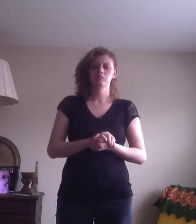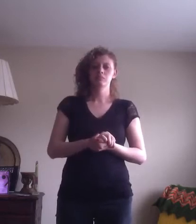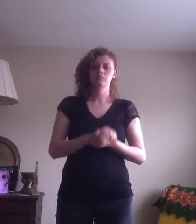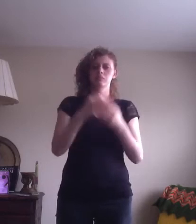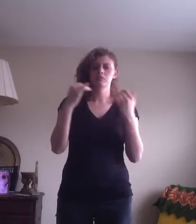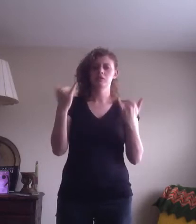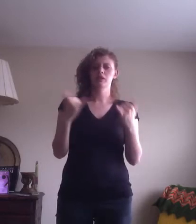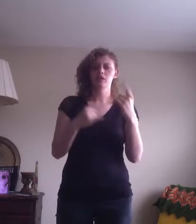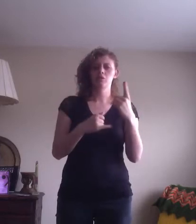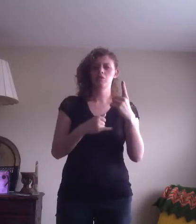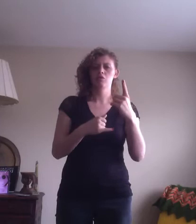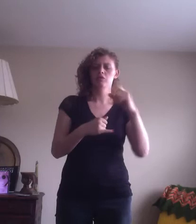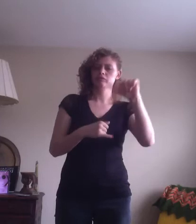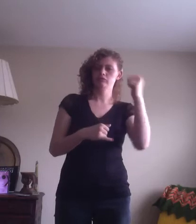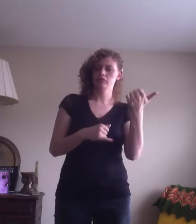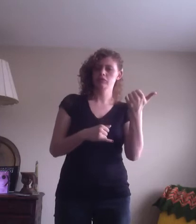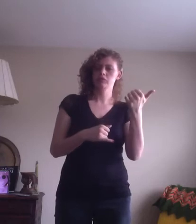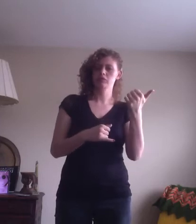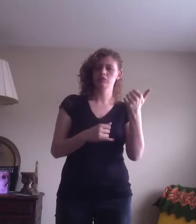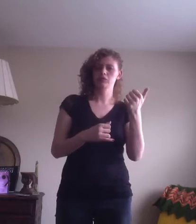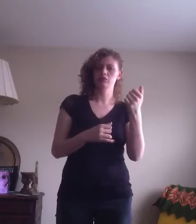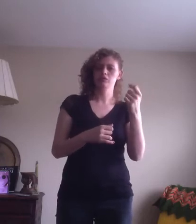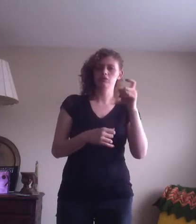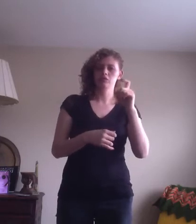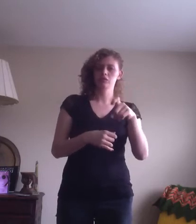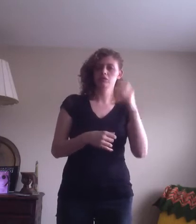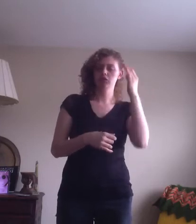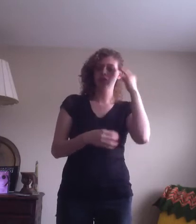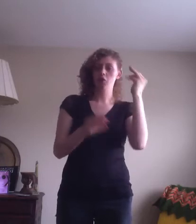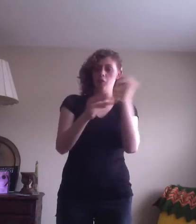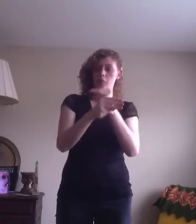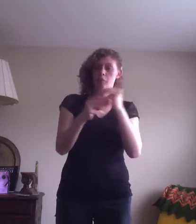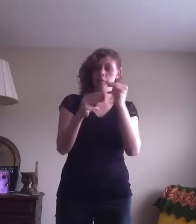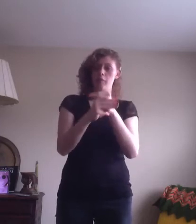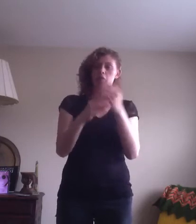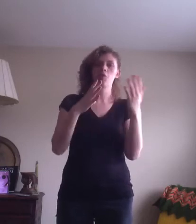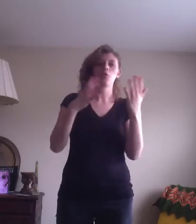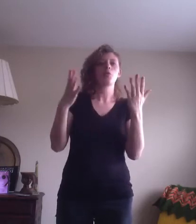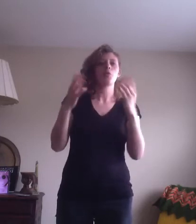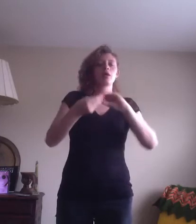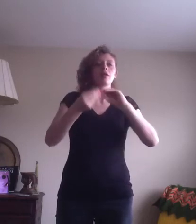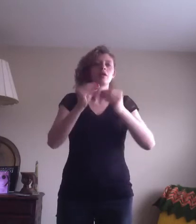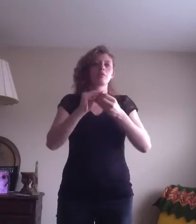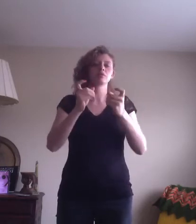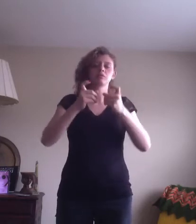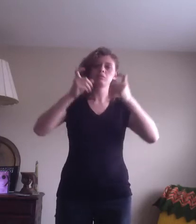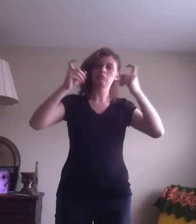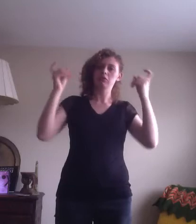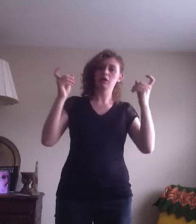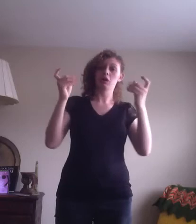that we need to know in mathematics is which numbers are bigger and which numbers are smaller. And sometimes that's pretty